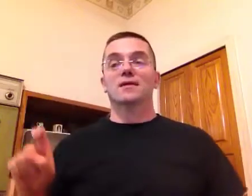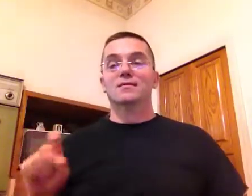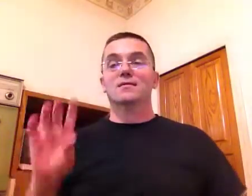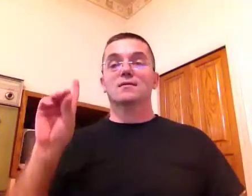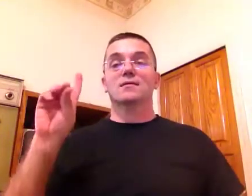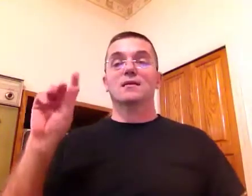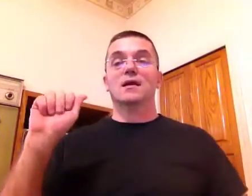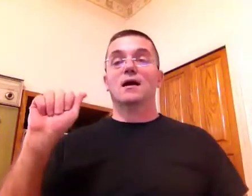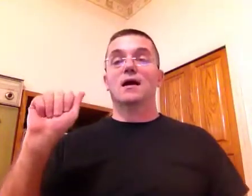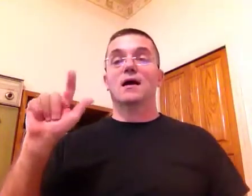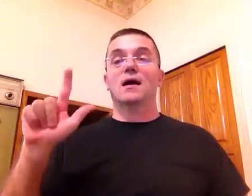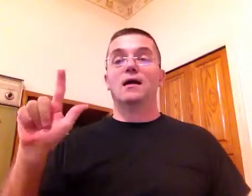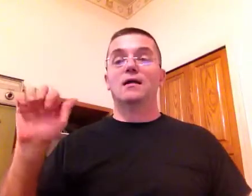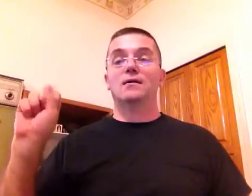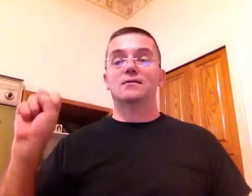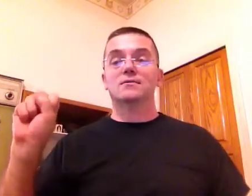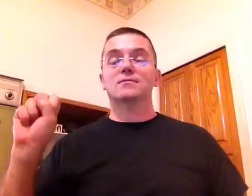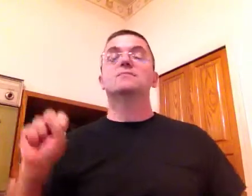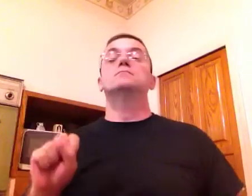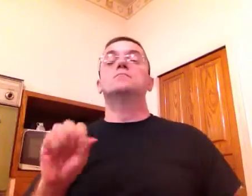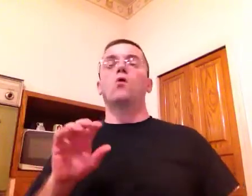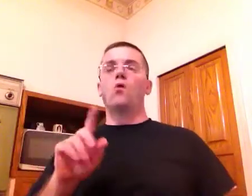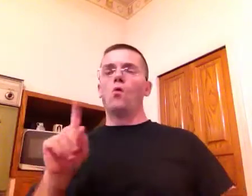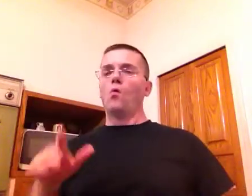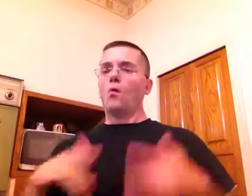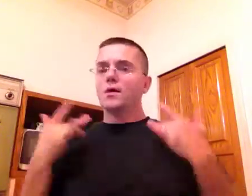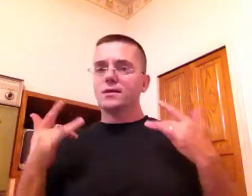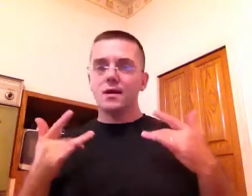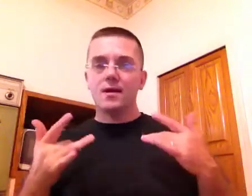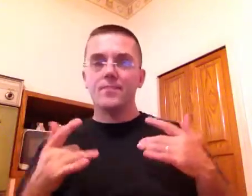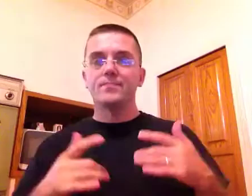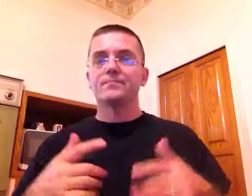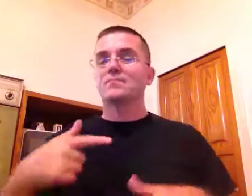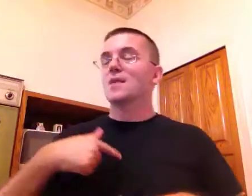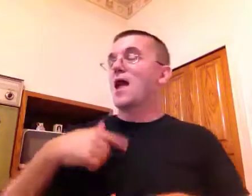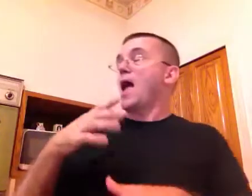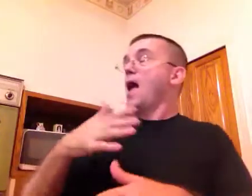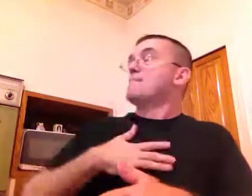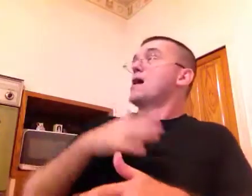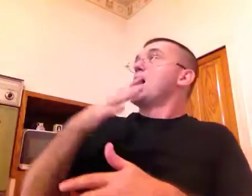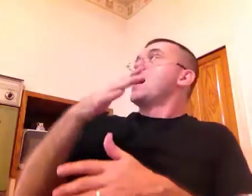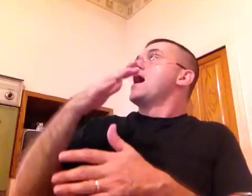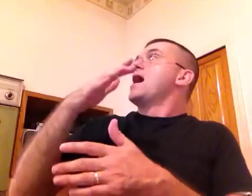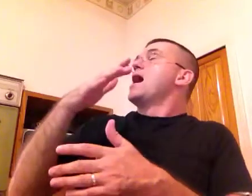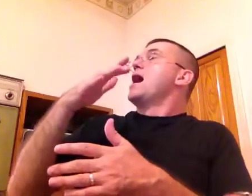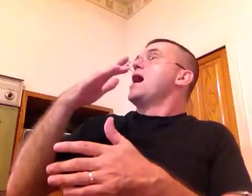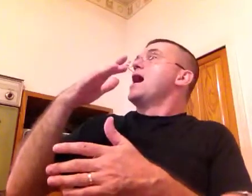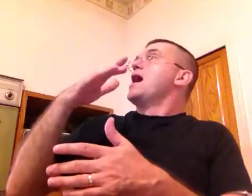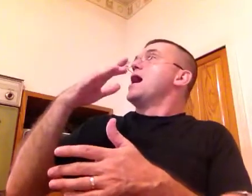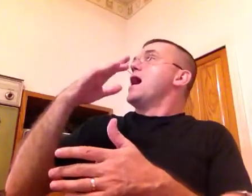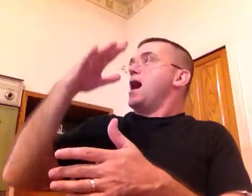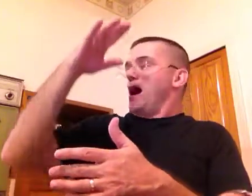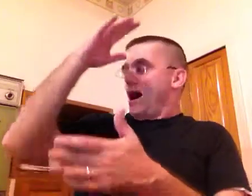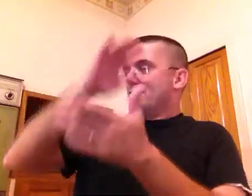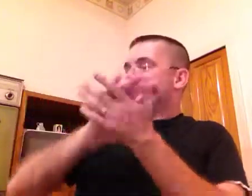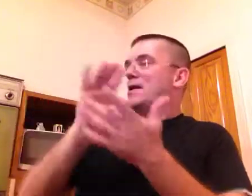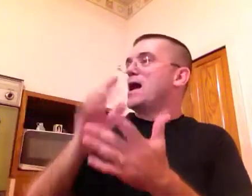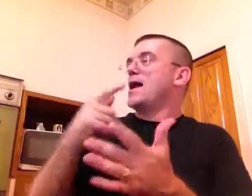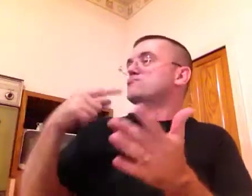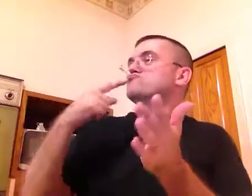up? Well, me and my husband are just recently debt-free, and yay. And we had a push, and we're on baby step